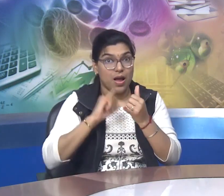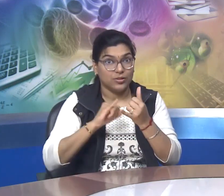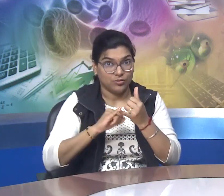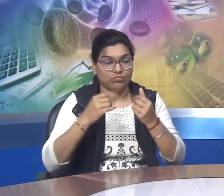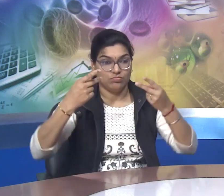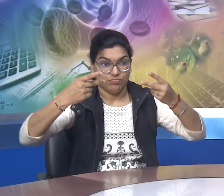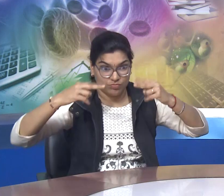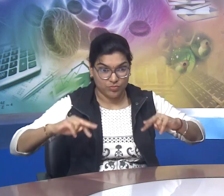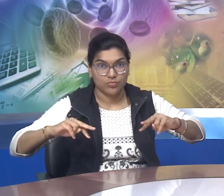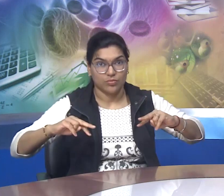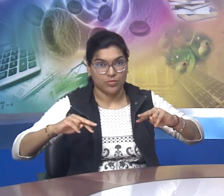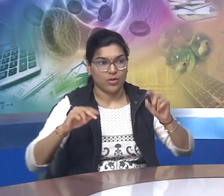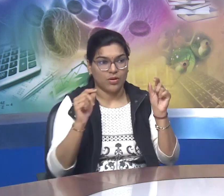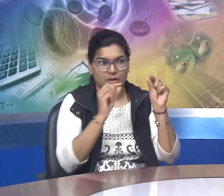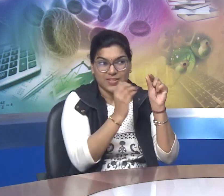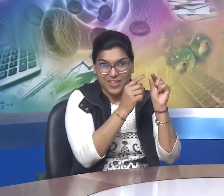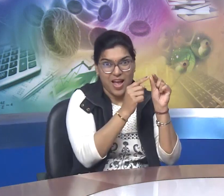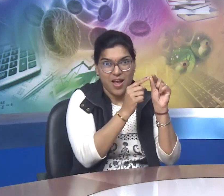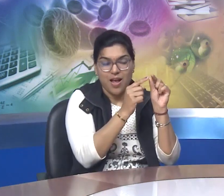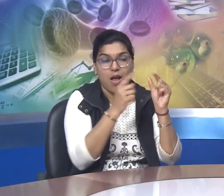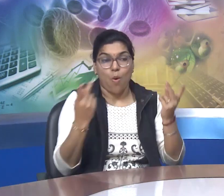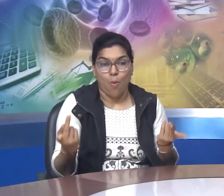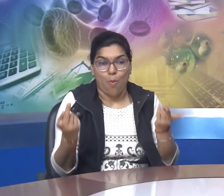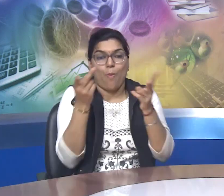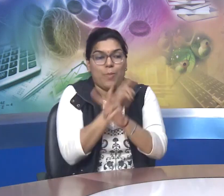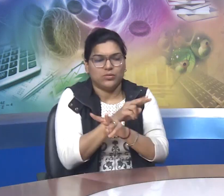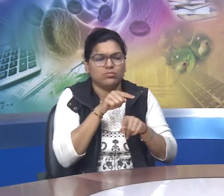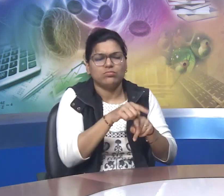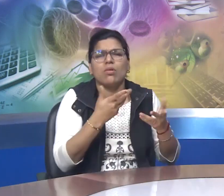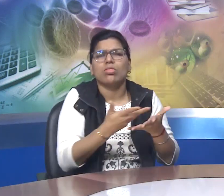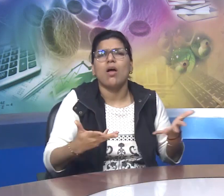and translate it into passive voice pronoun,